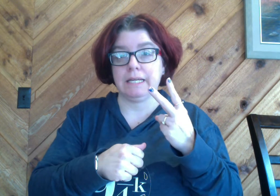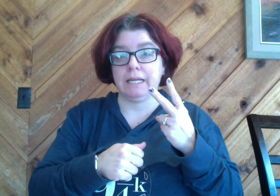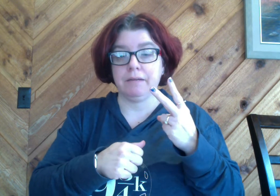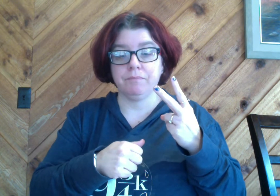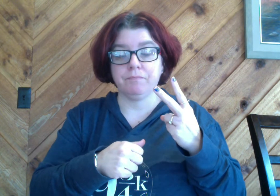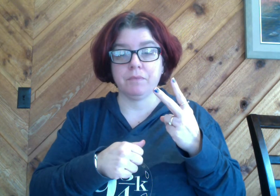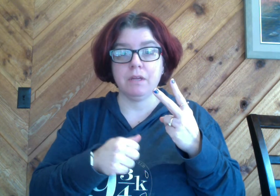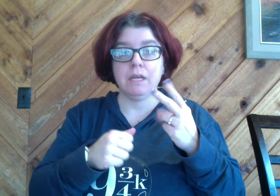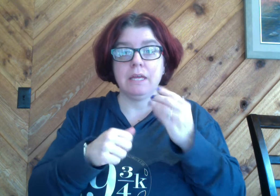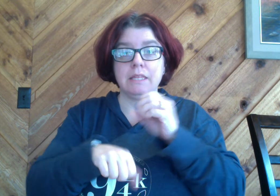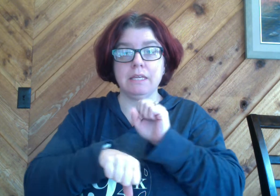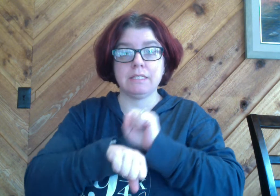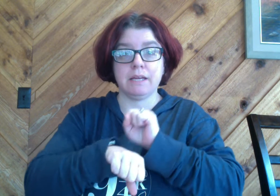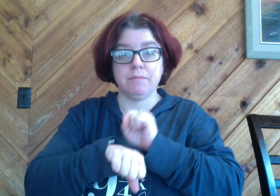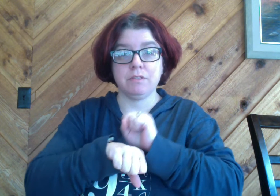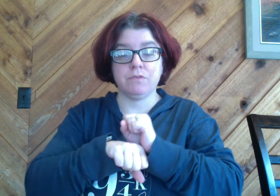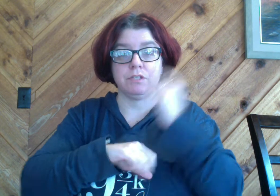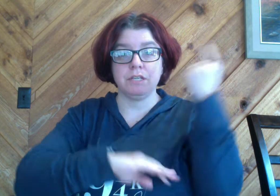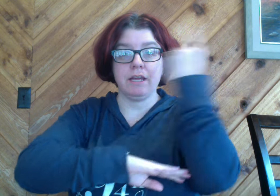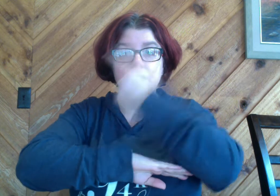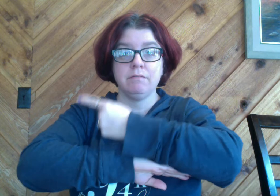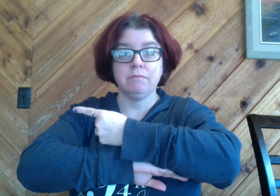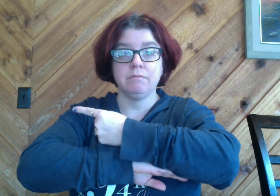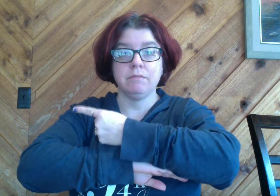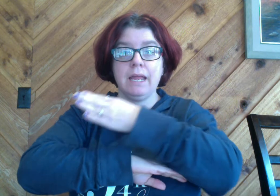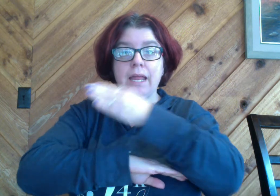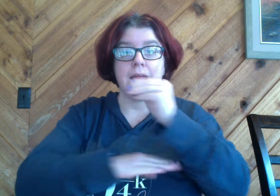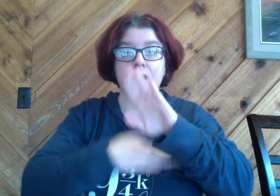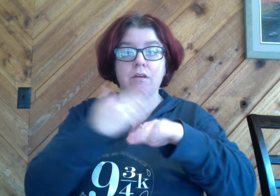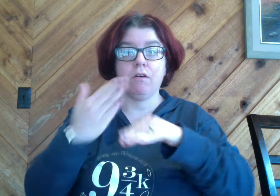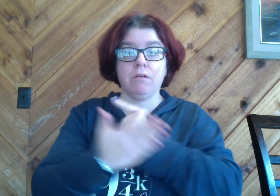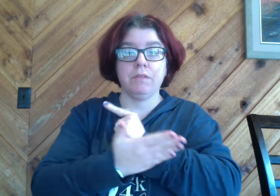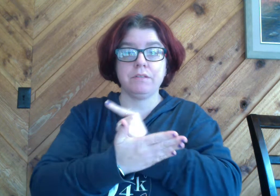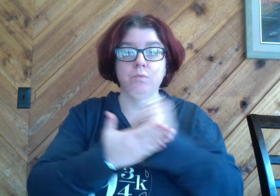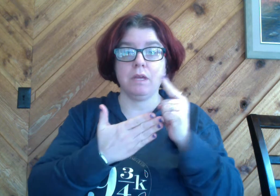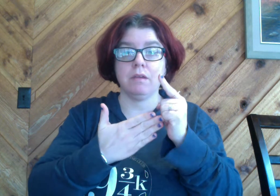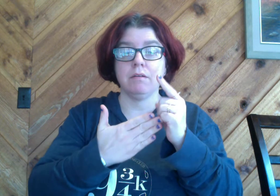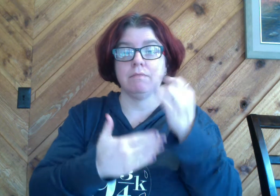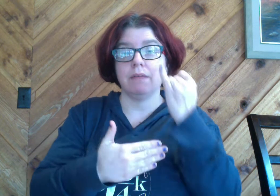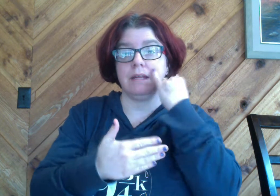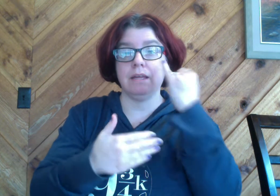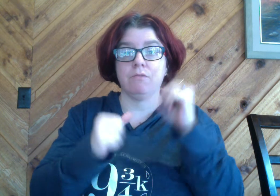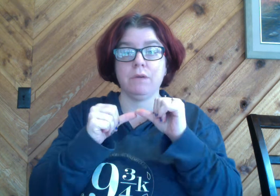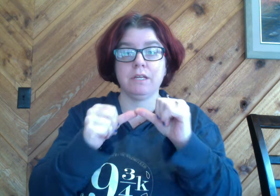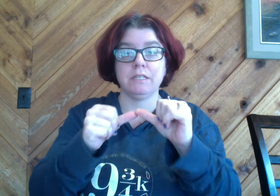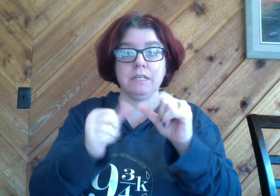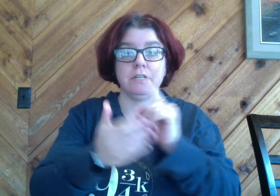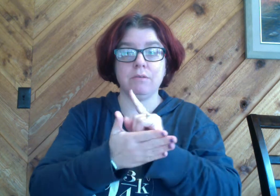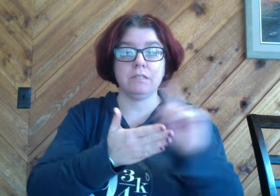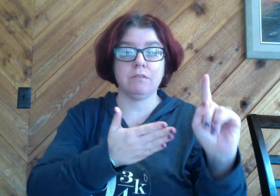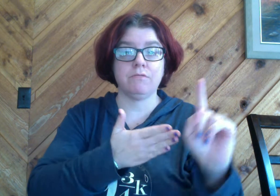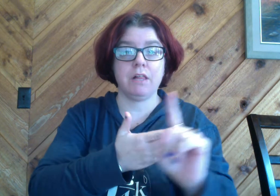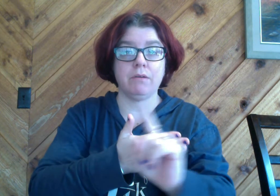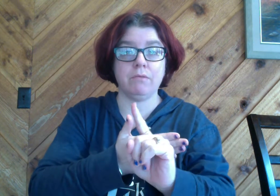Second, the assignments for today and all this week, and if we continue into the following